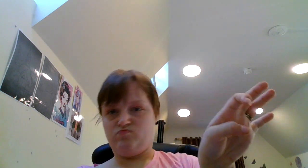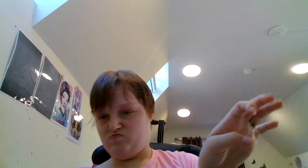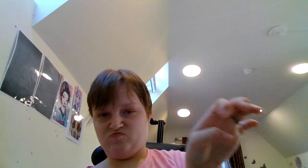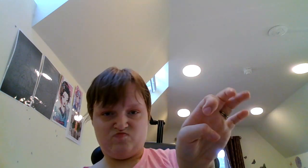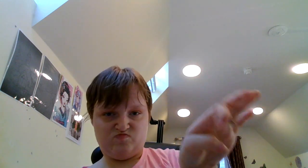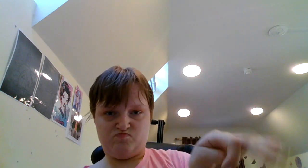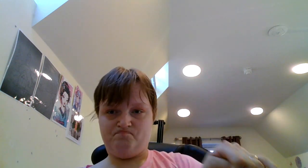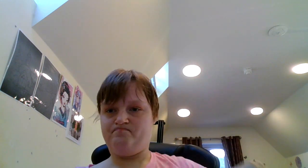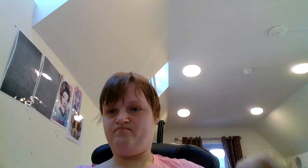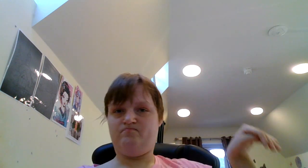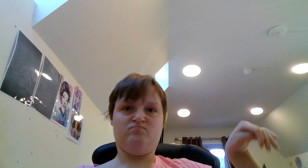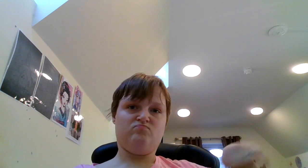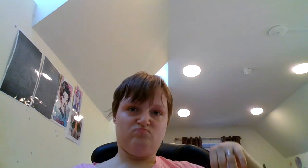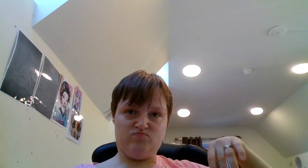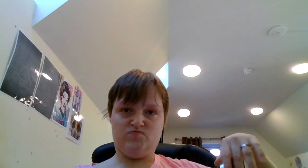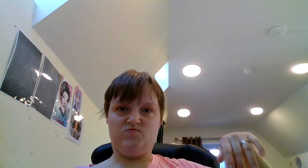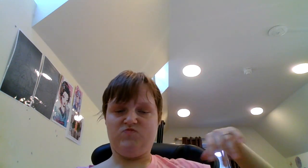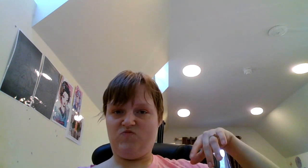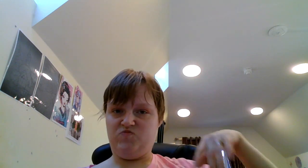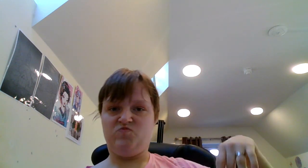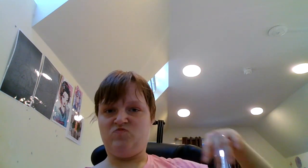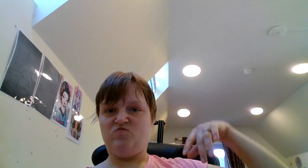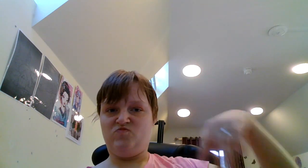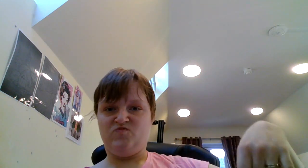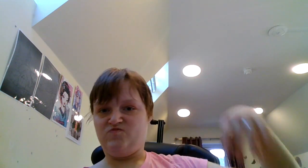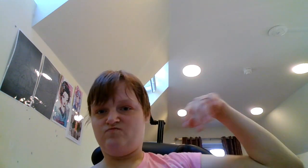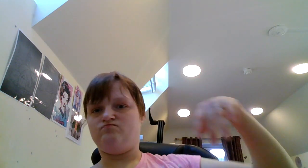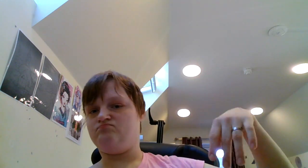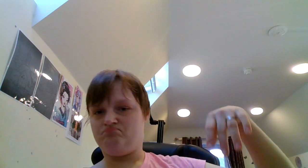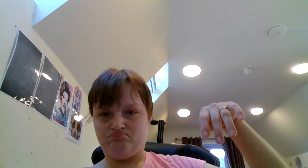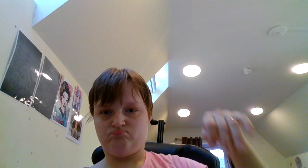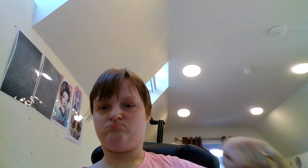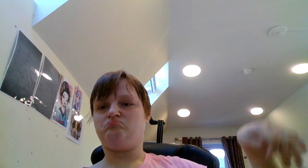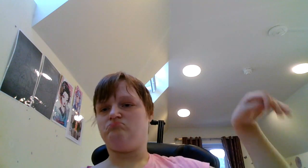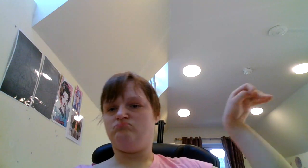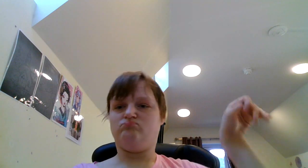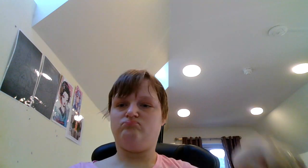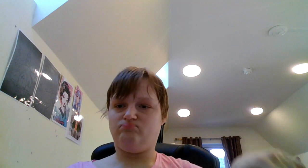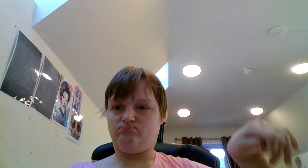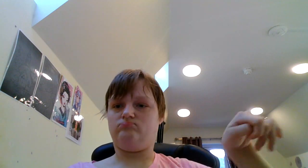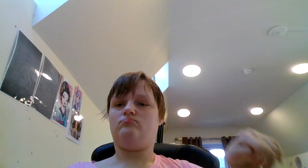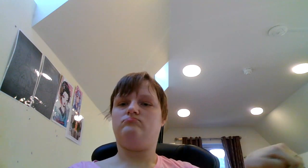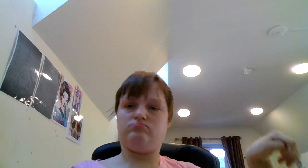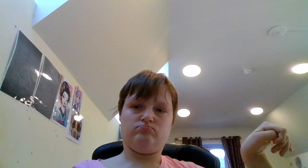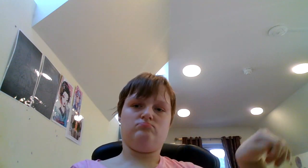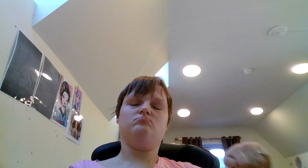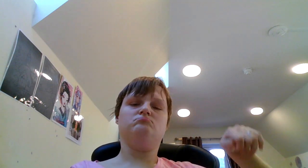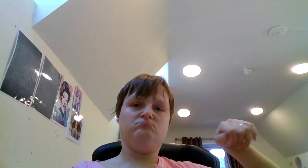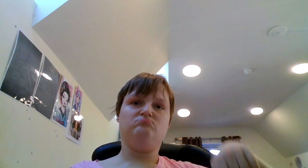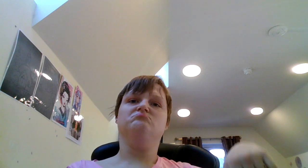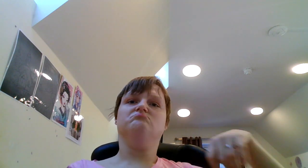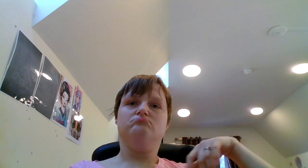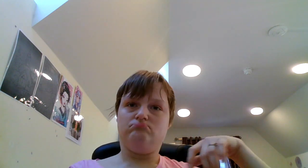can lead to glucose remaining in the bloodstream instead of entering cells, causing high blood sugar